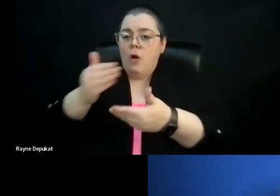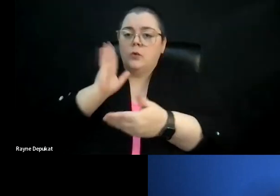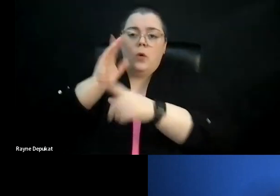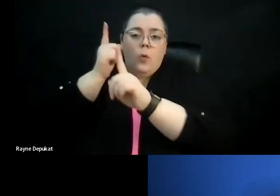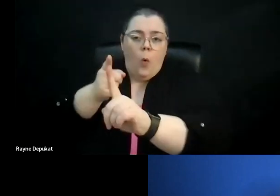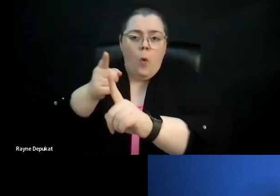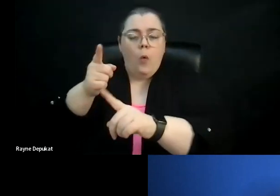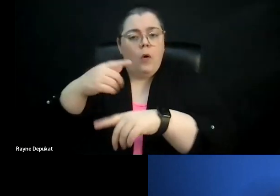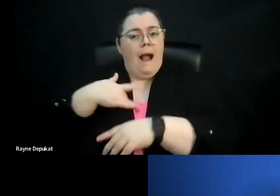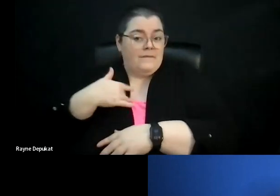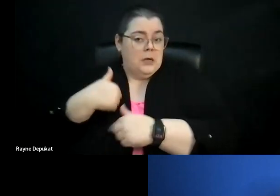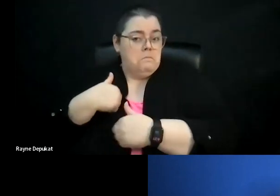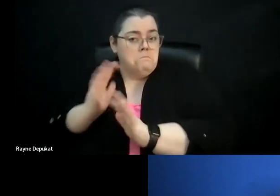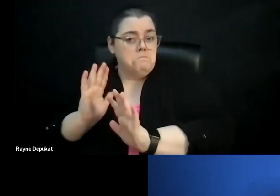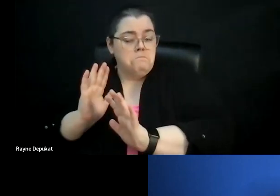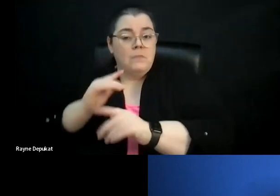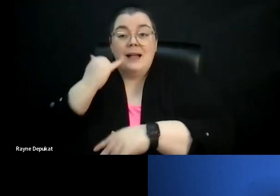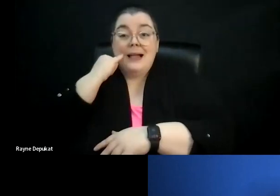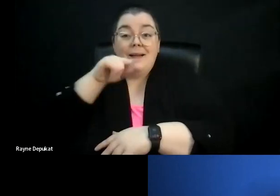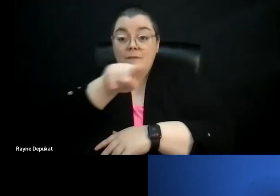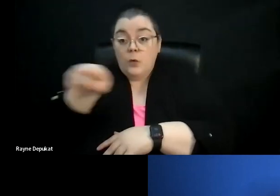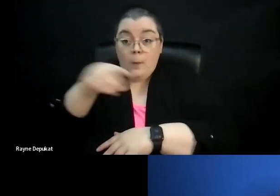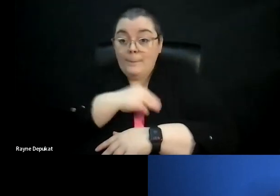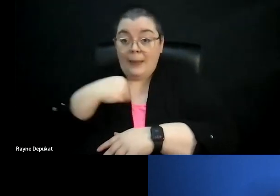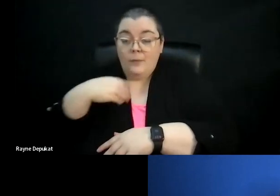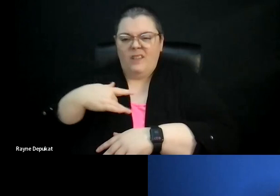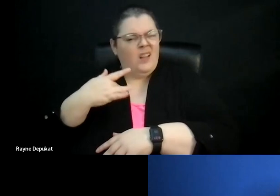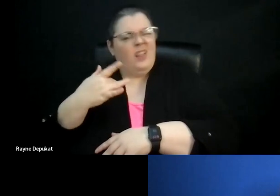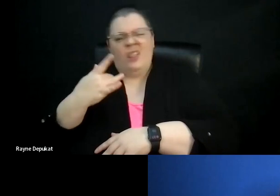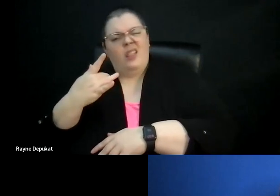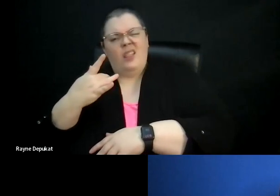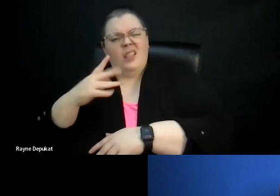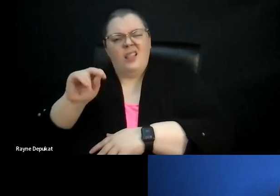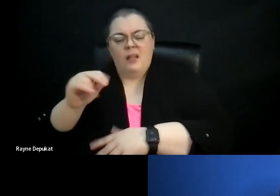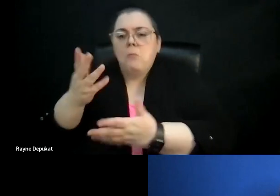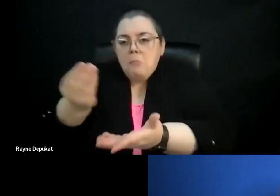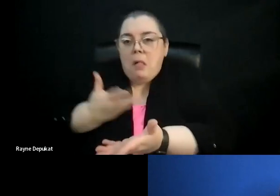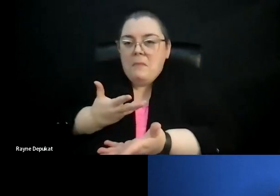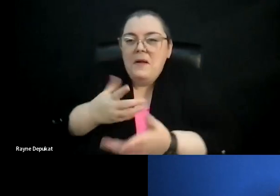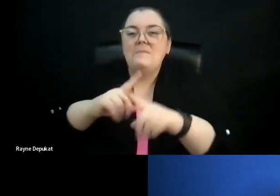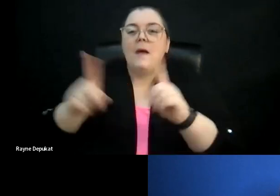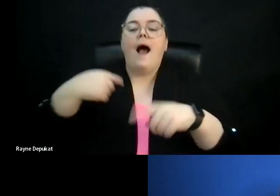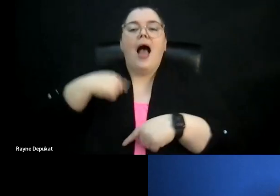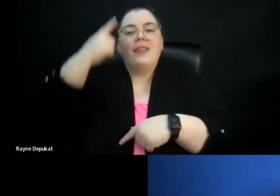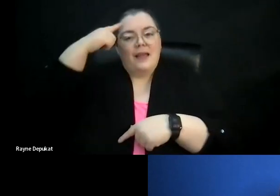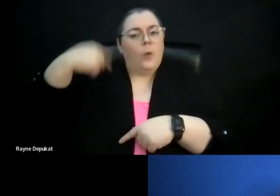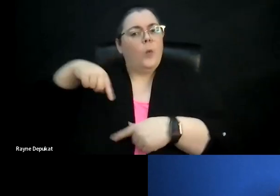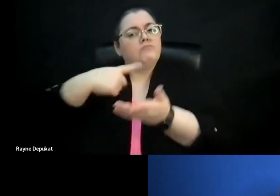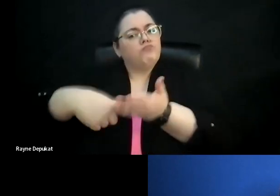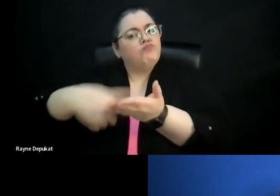People on the committee, I feel like the committee has a pretty good idea of what the goal is. If you're a member and you're